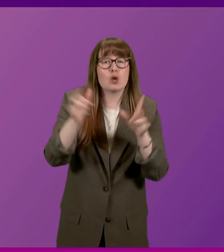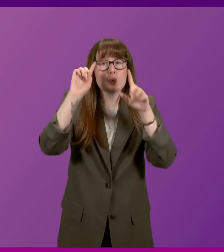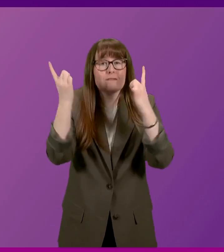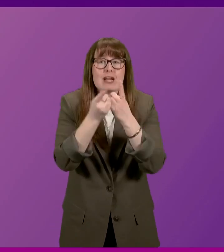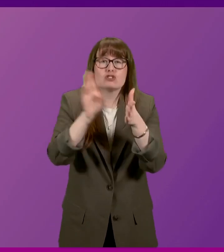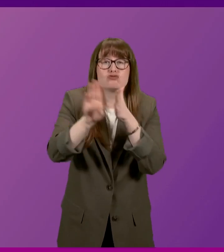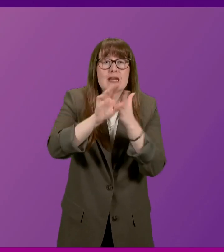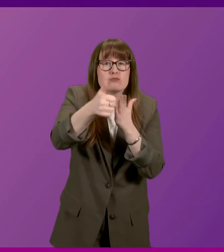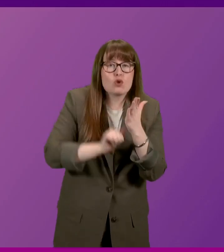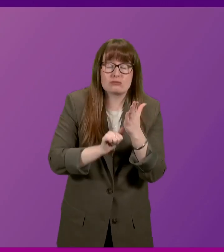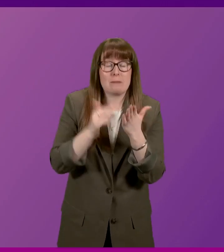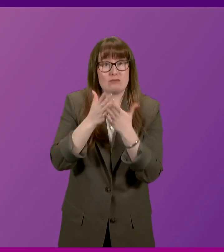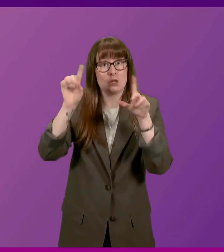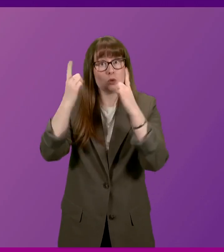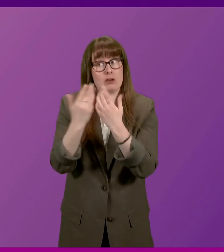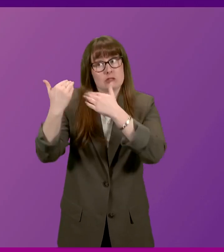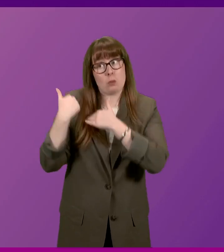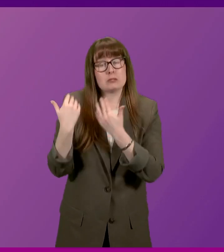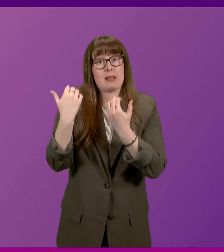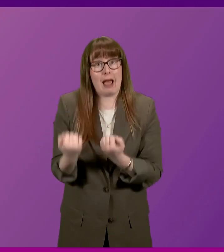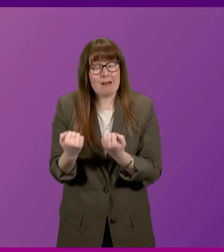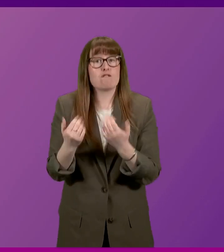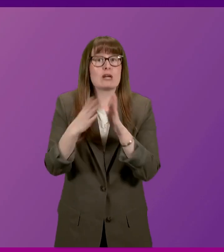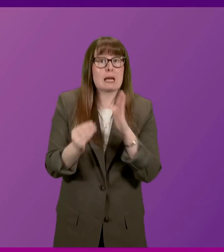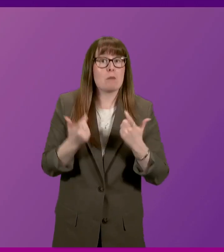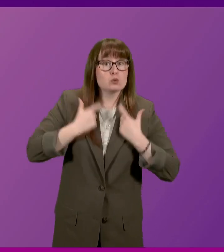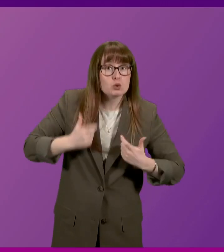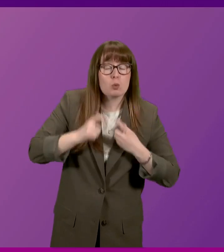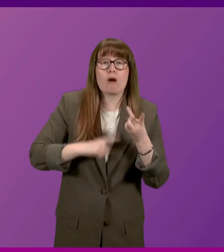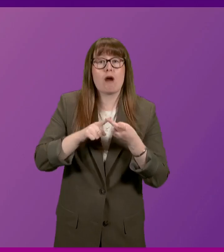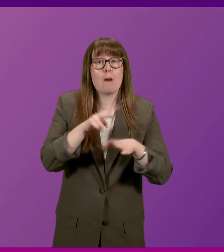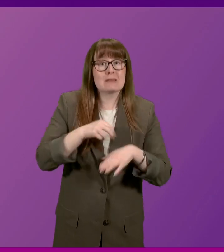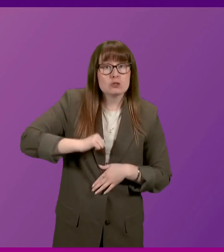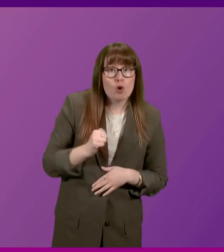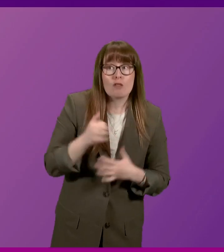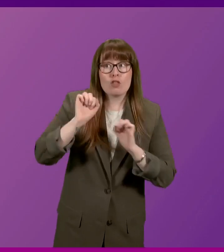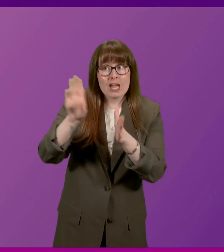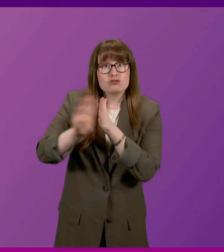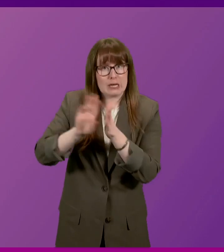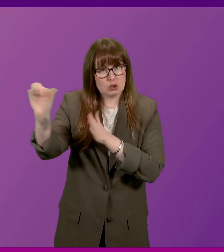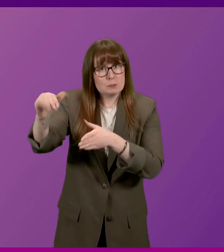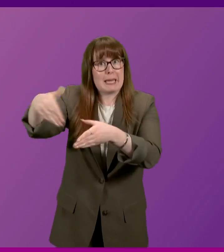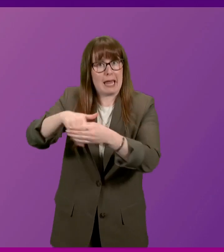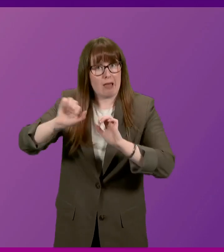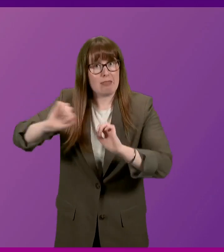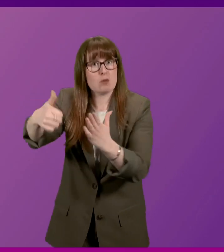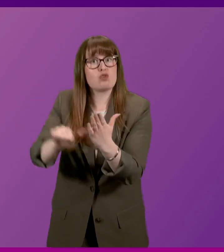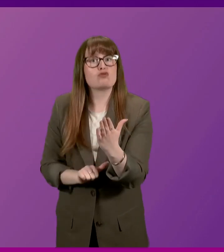got a responsibility there for people like social workers and Police Scotland in terms of their training, and they are looking at